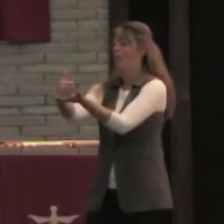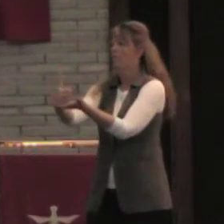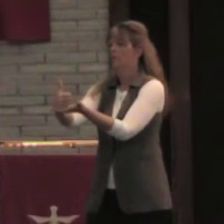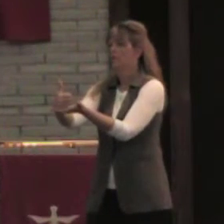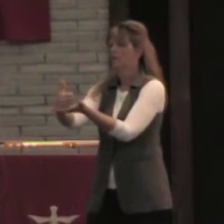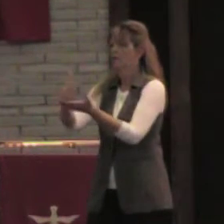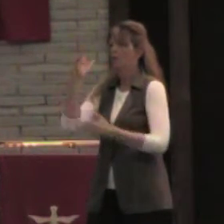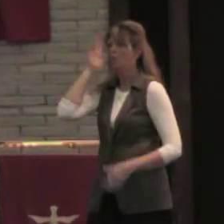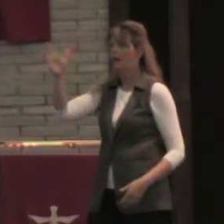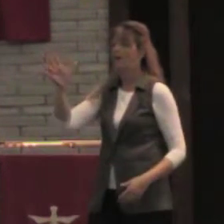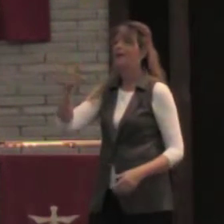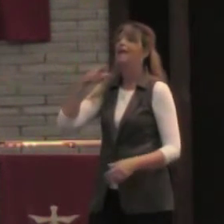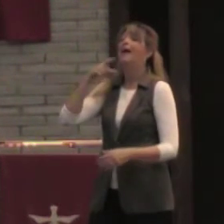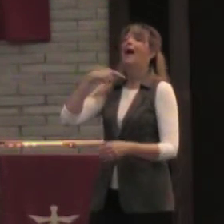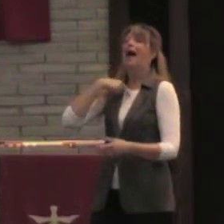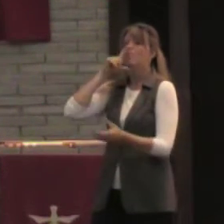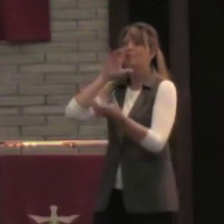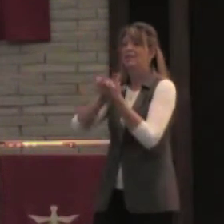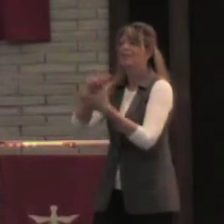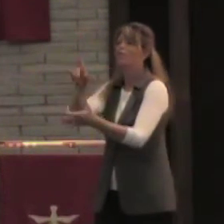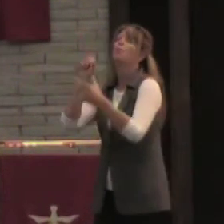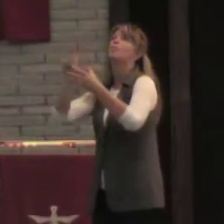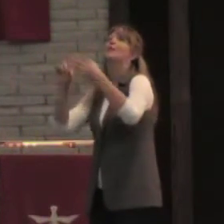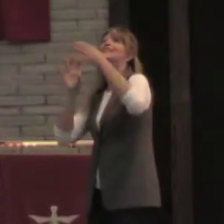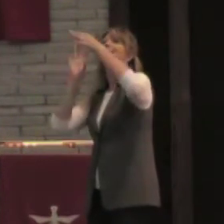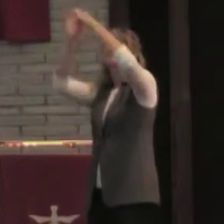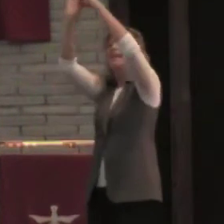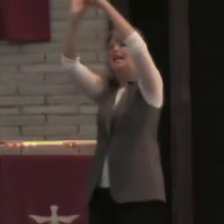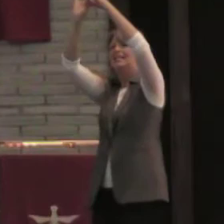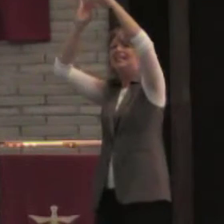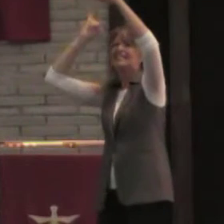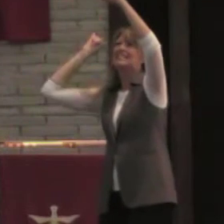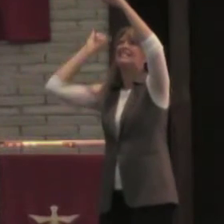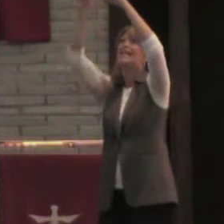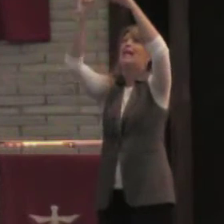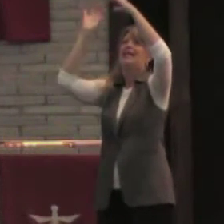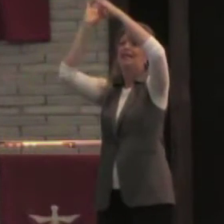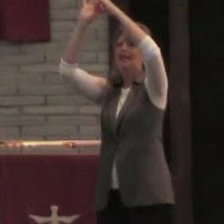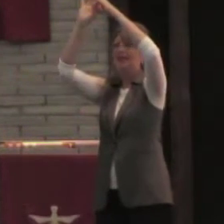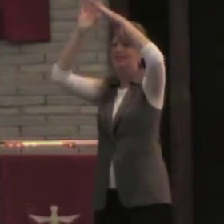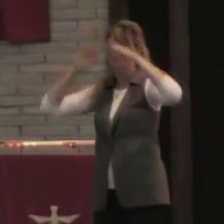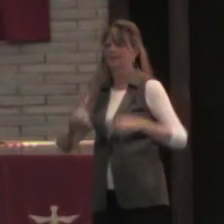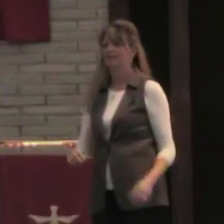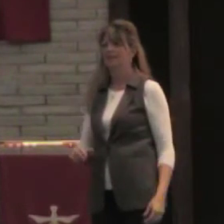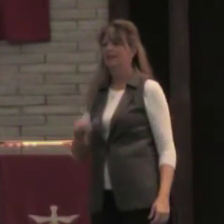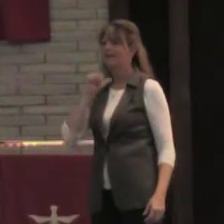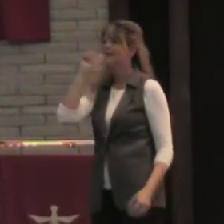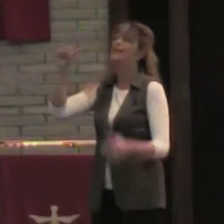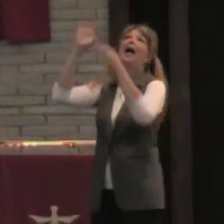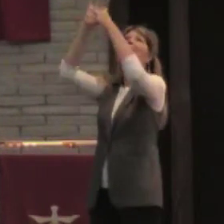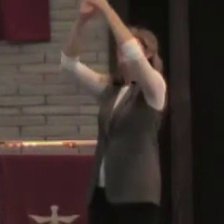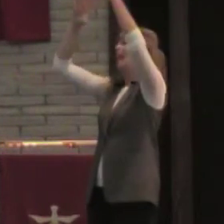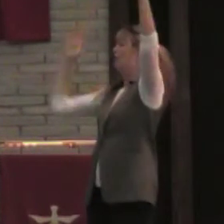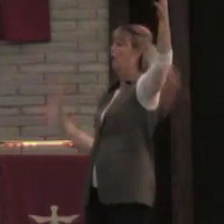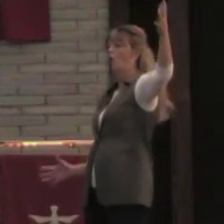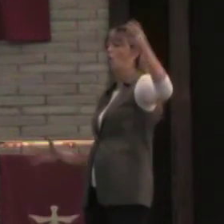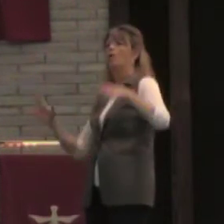you to chase it, and He wants to help you. But I believe you need to connect with Him, stay connected with God, not let